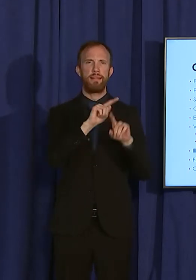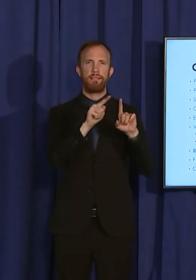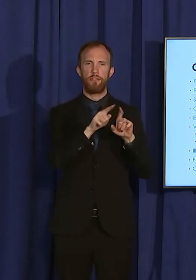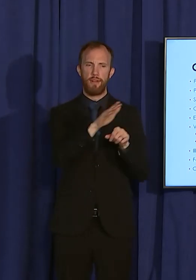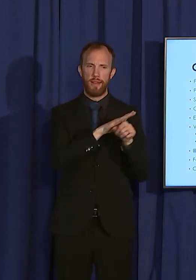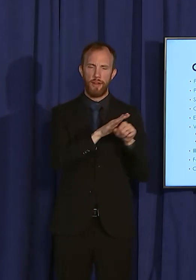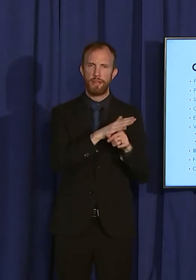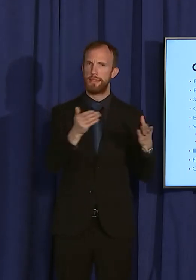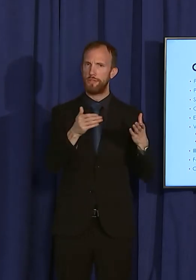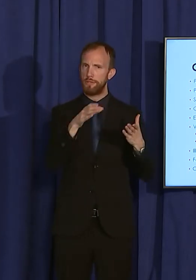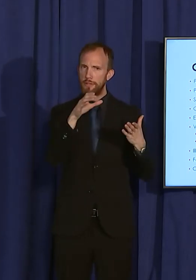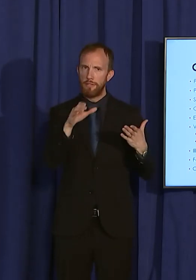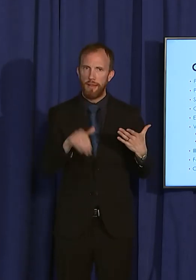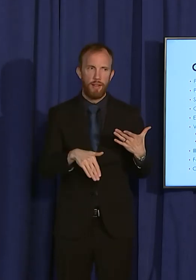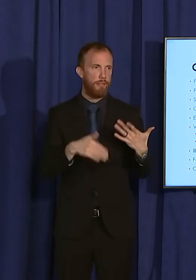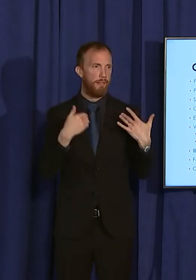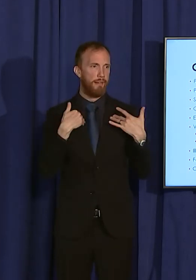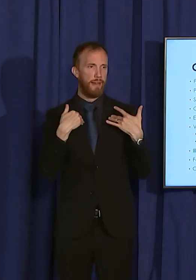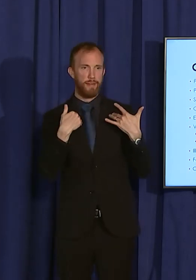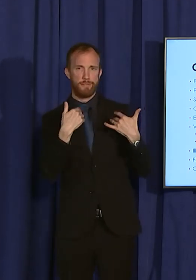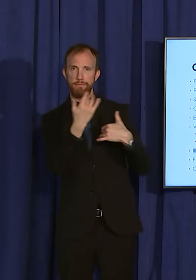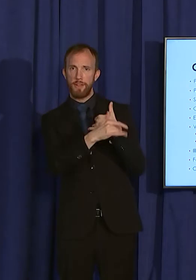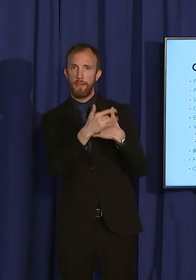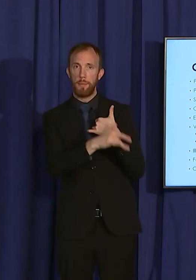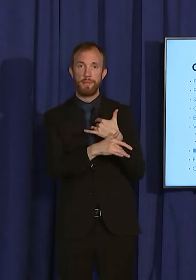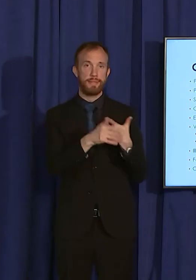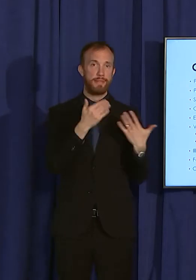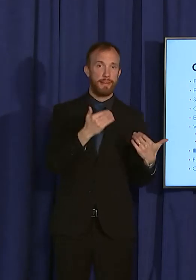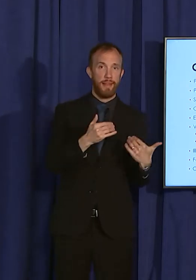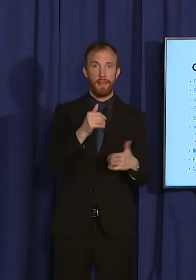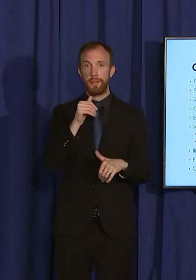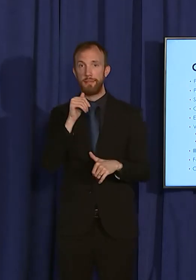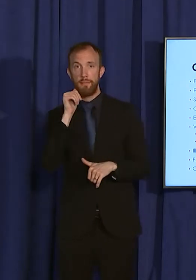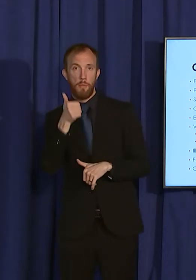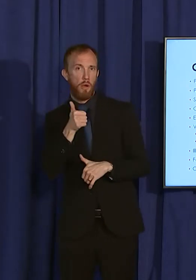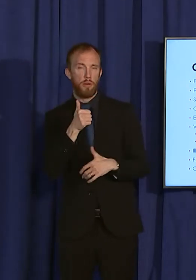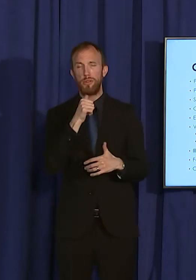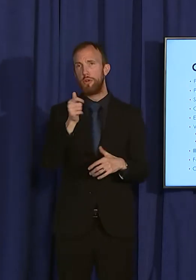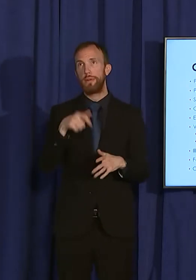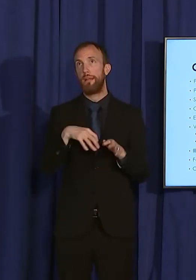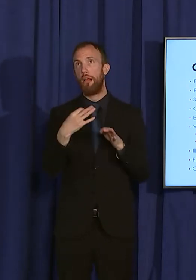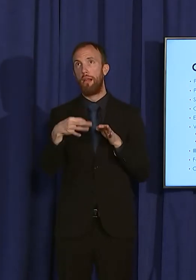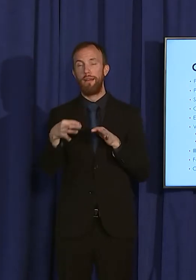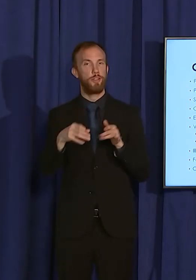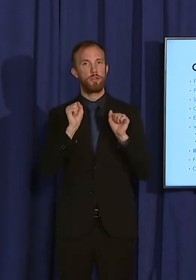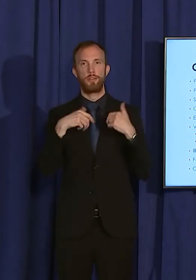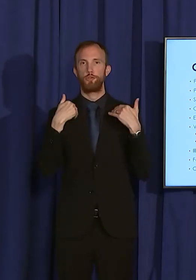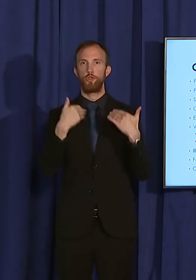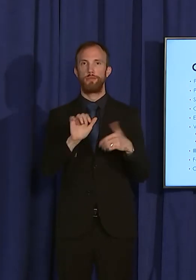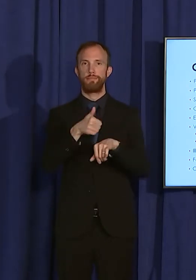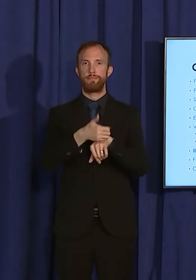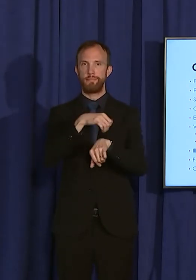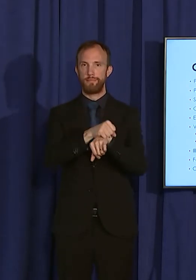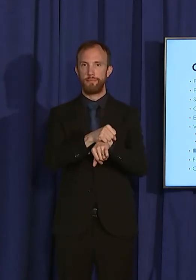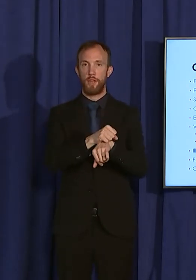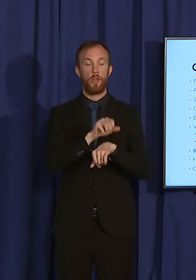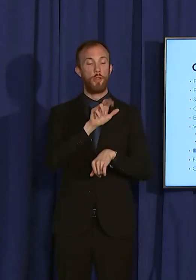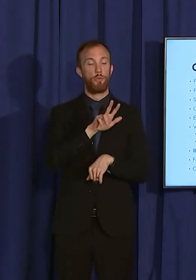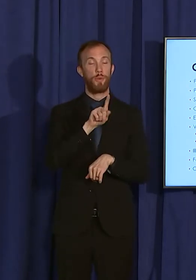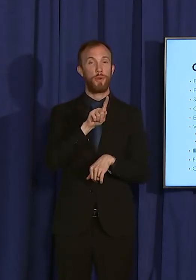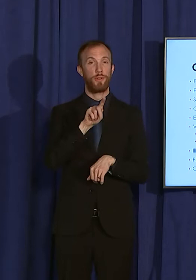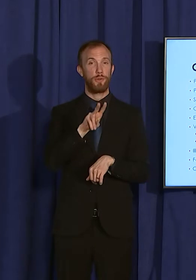today and tomorrow. You don't have to wait. You can make an appointment. You can also call our hotline,